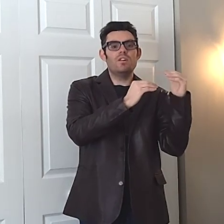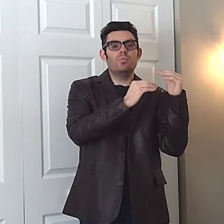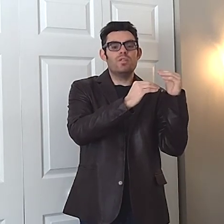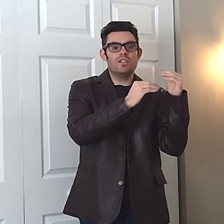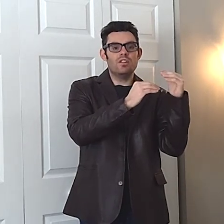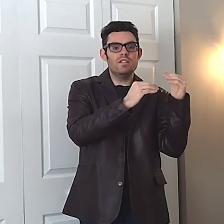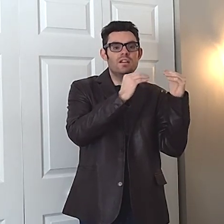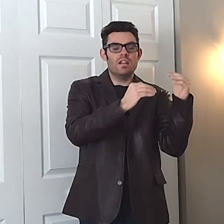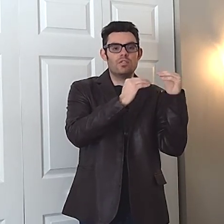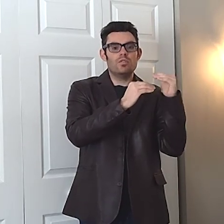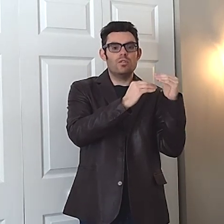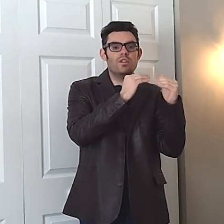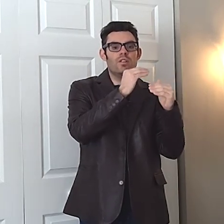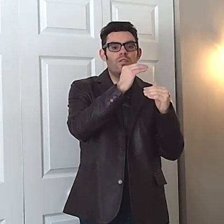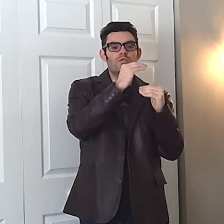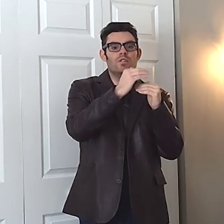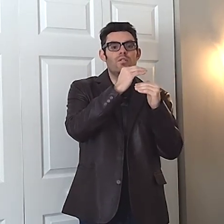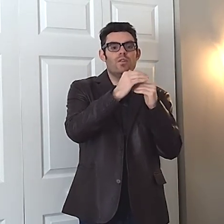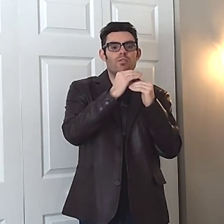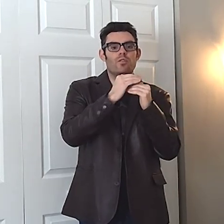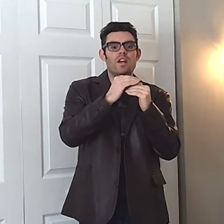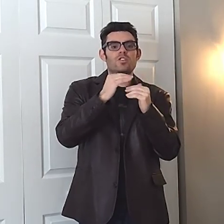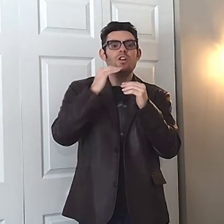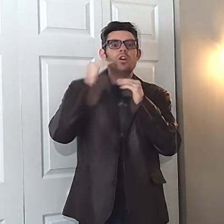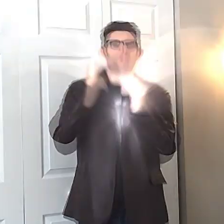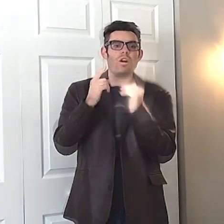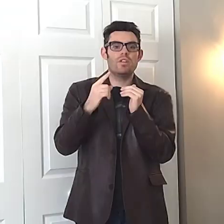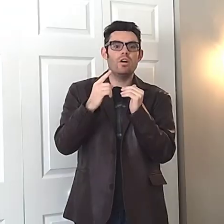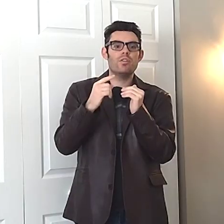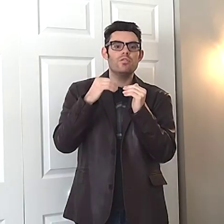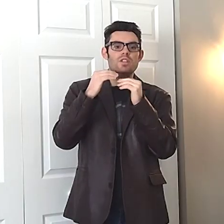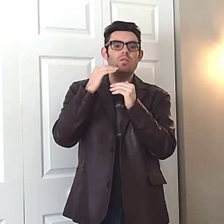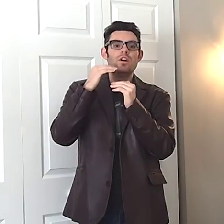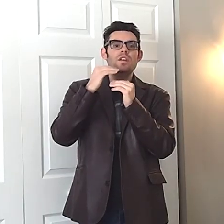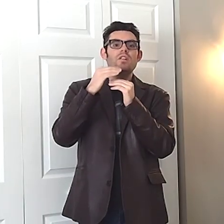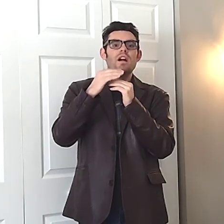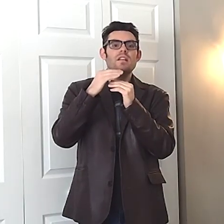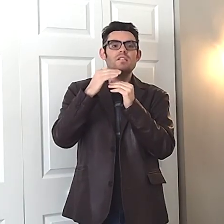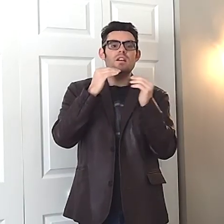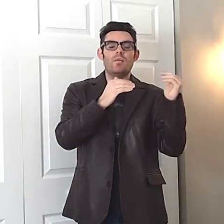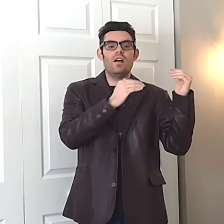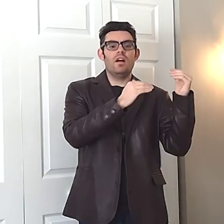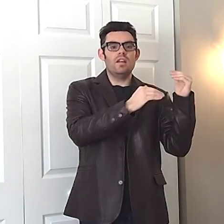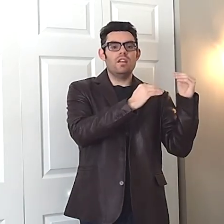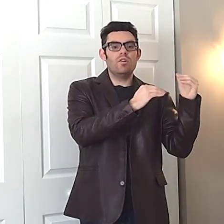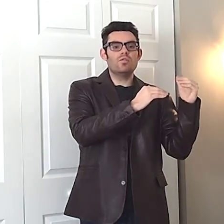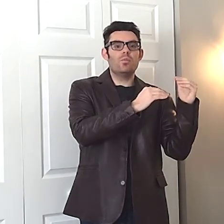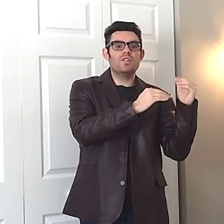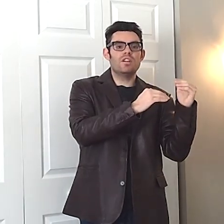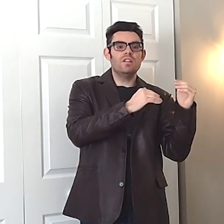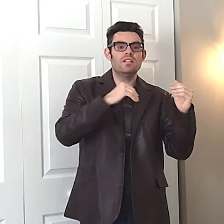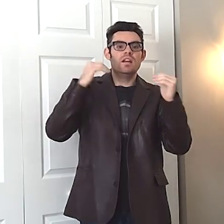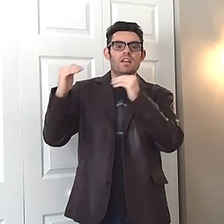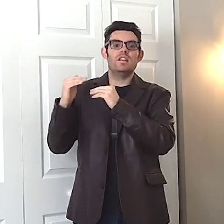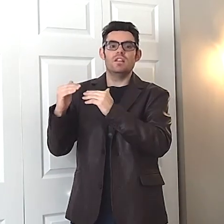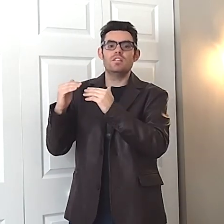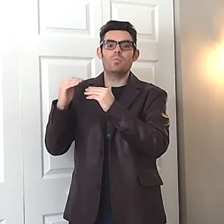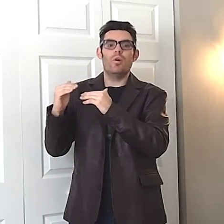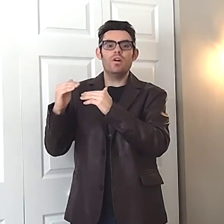book series. That's also good. It feels new. It feels fresh. Now, the author, so you can kind of see him in the original book series, and then in this book,